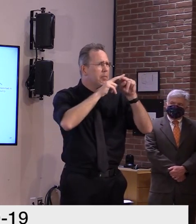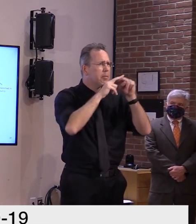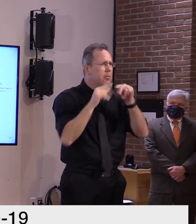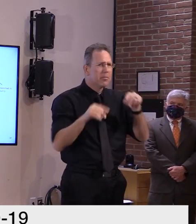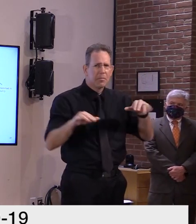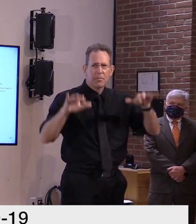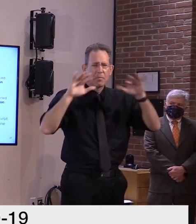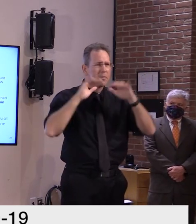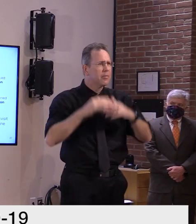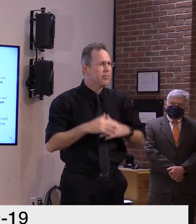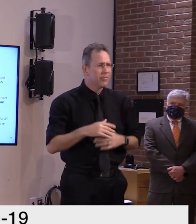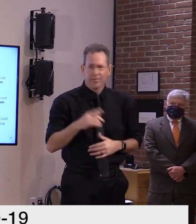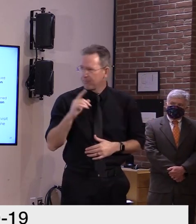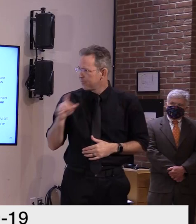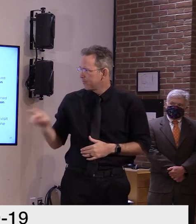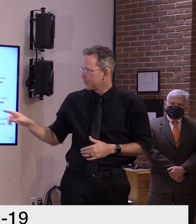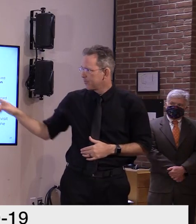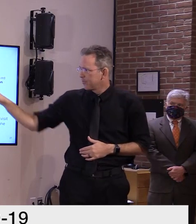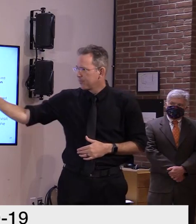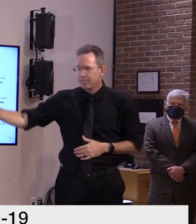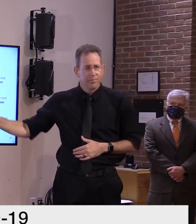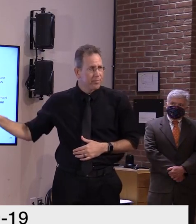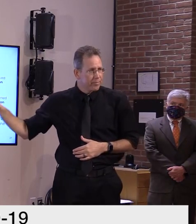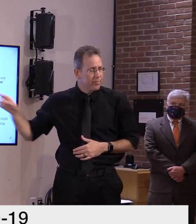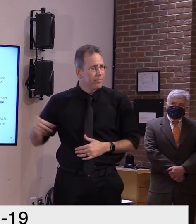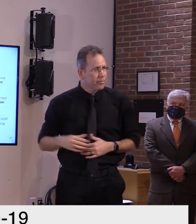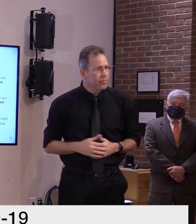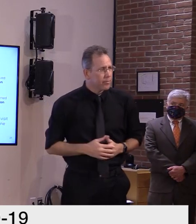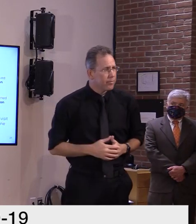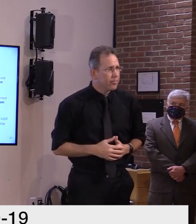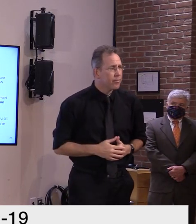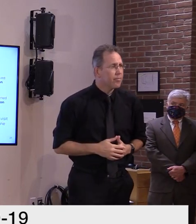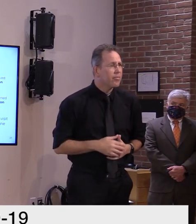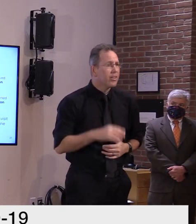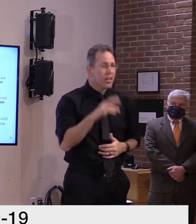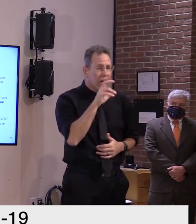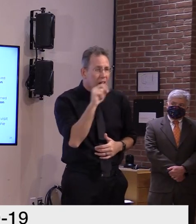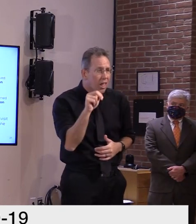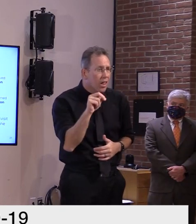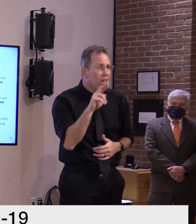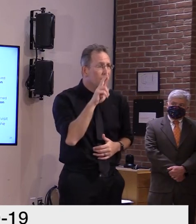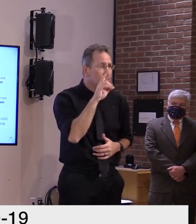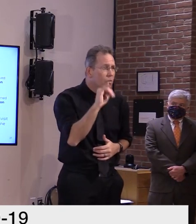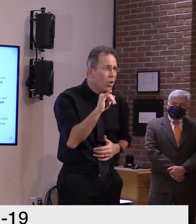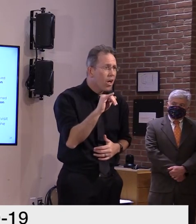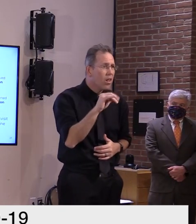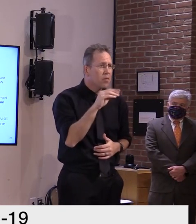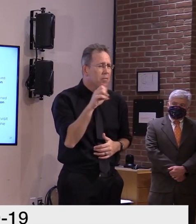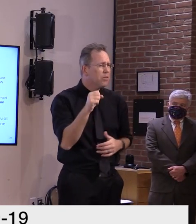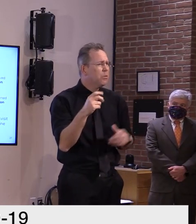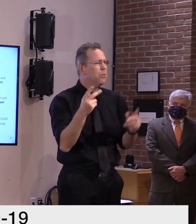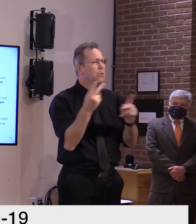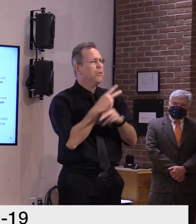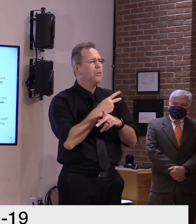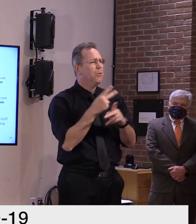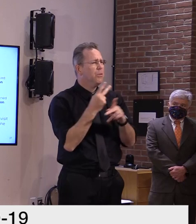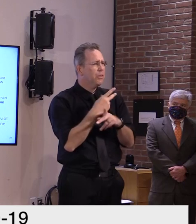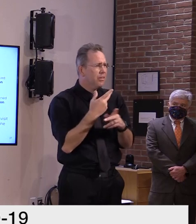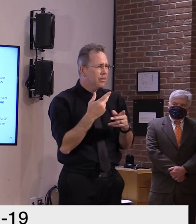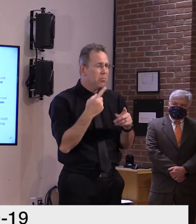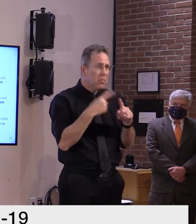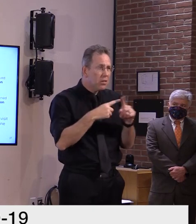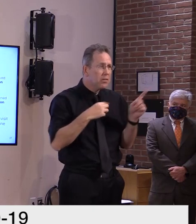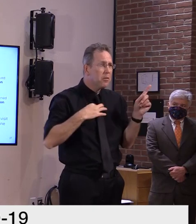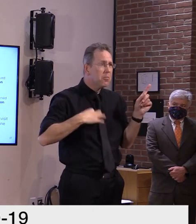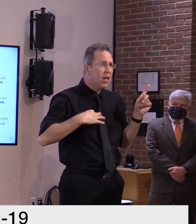Southern New England particularly, but even Maine and New Hampshire now are both reporting much different